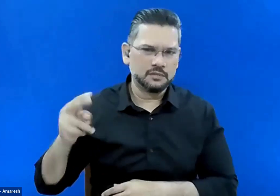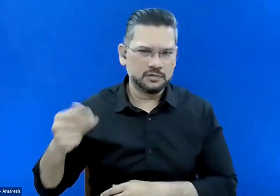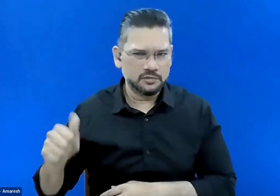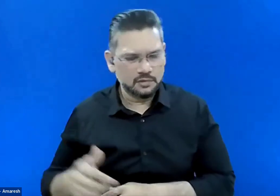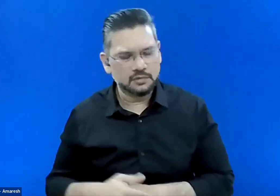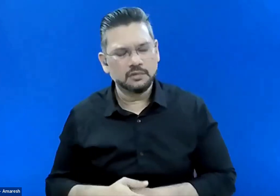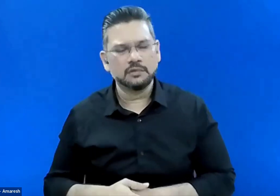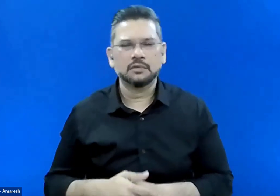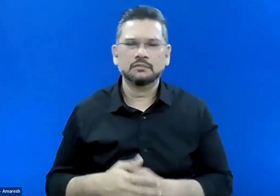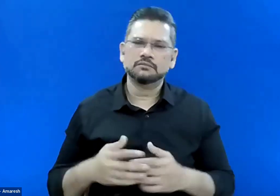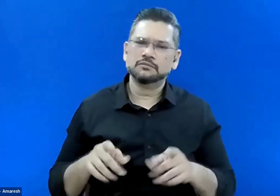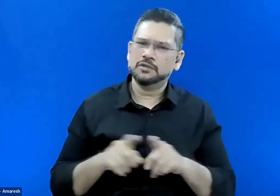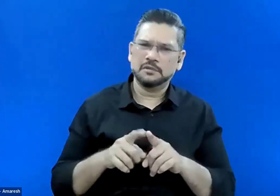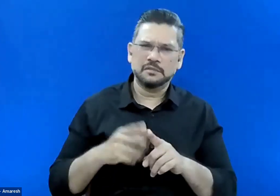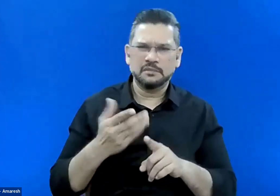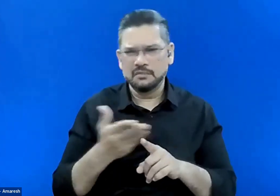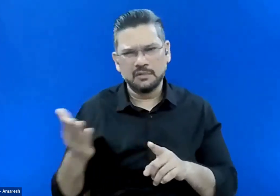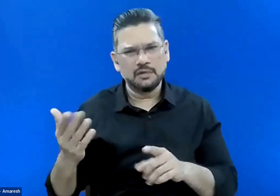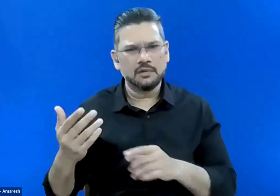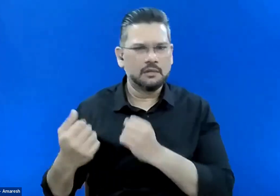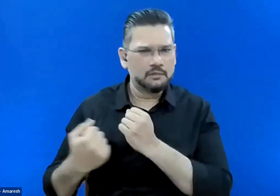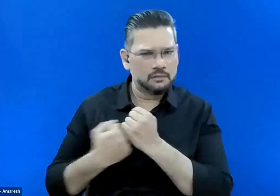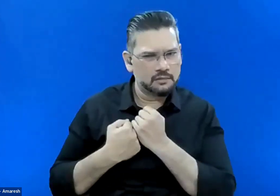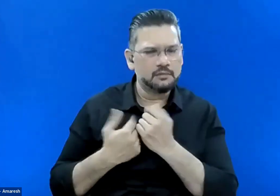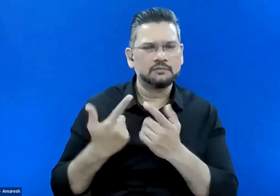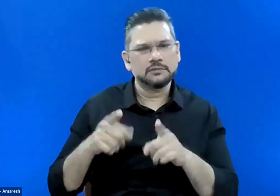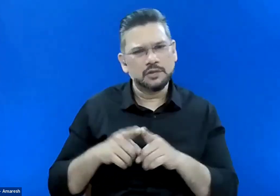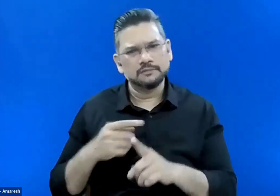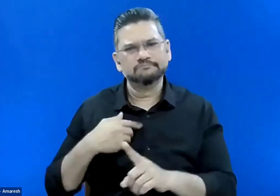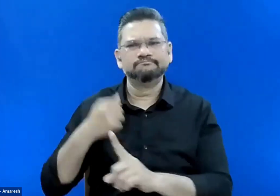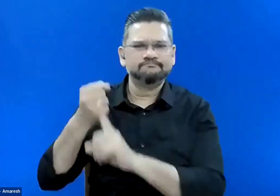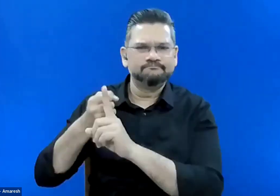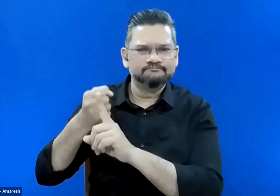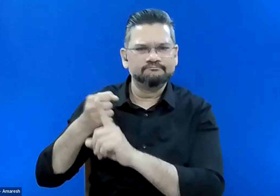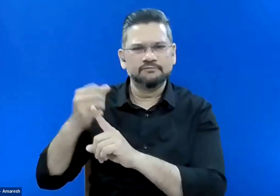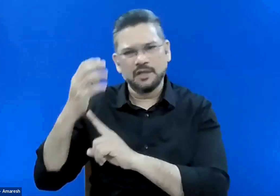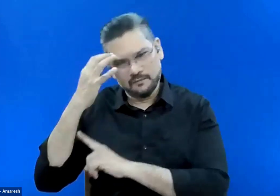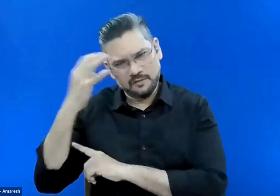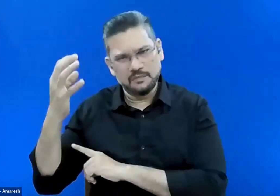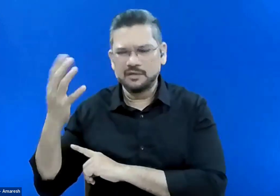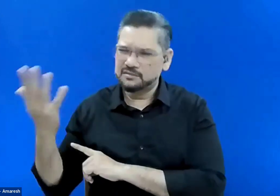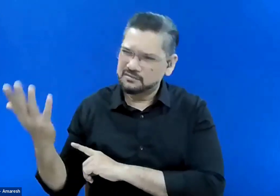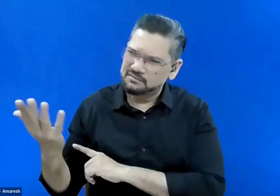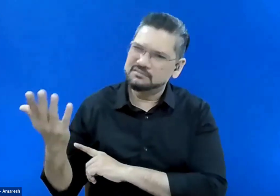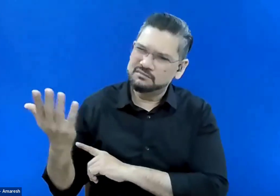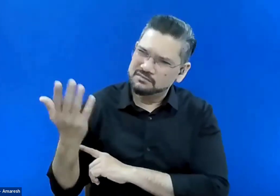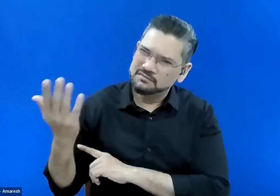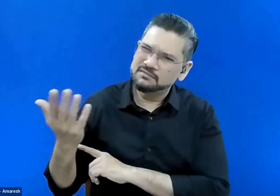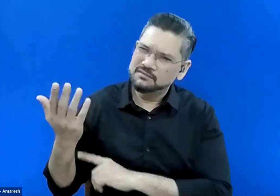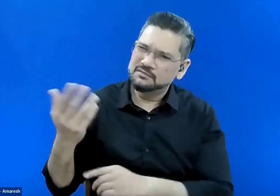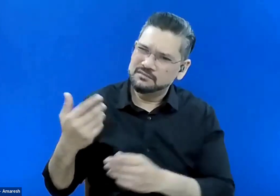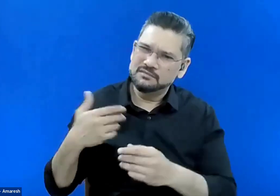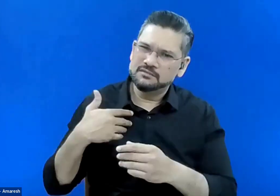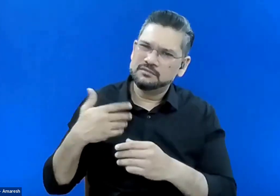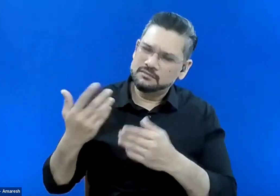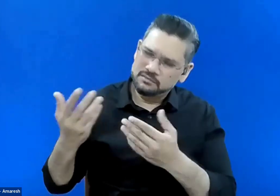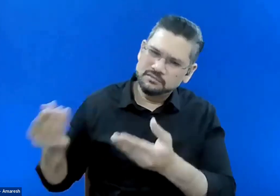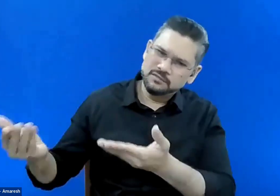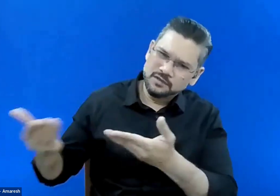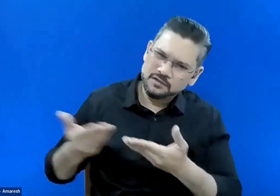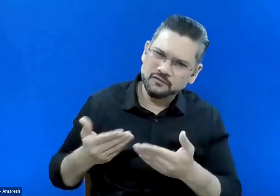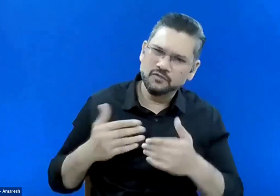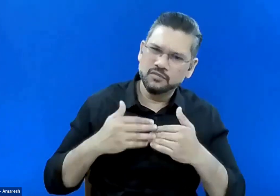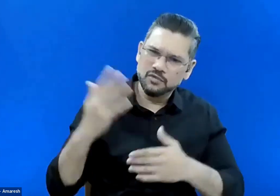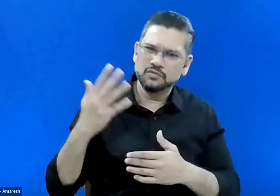Mental Health Association to advocate the government to make sure that we have more